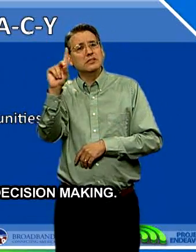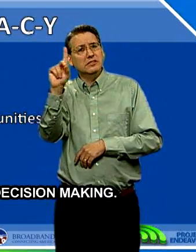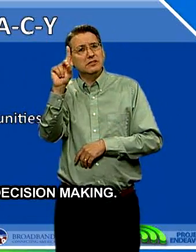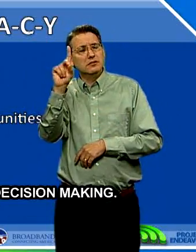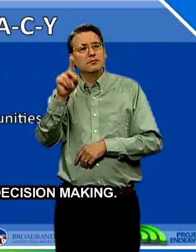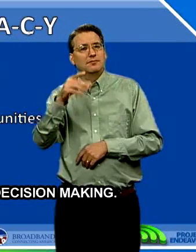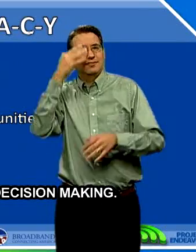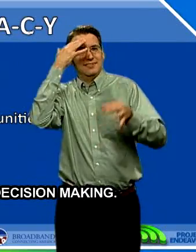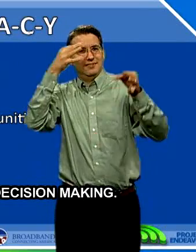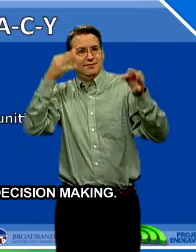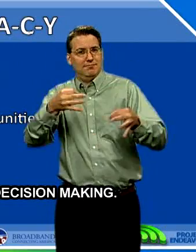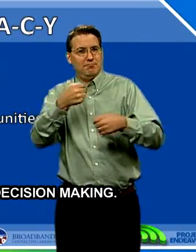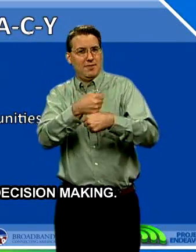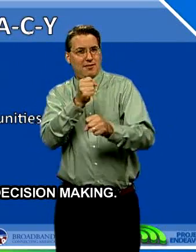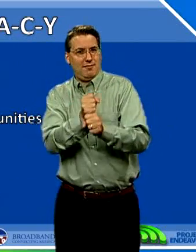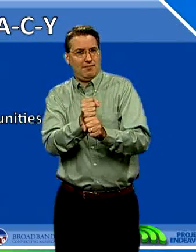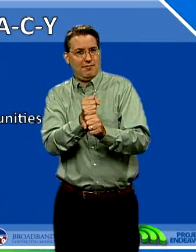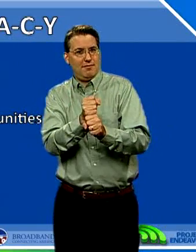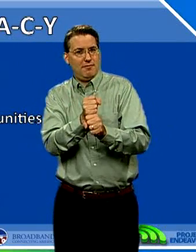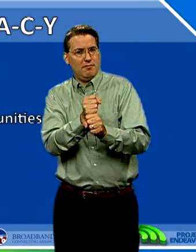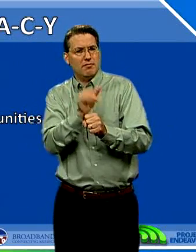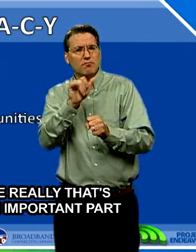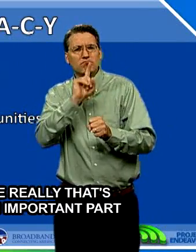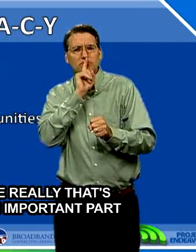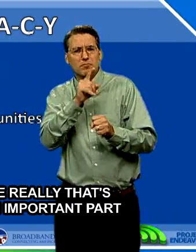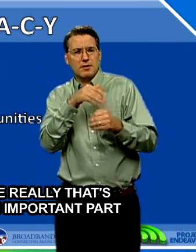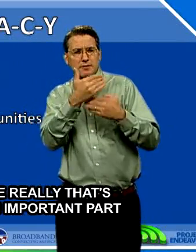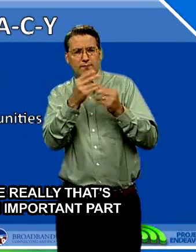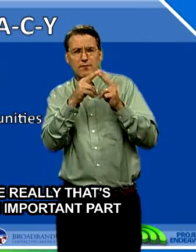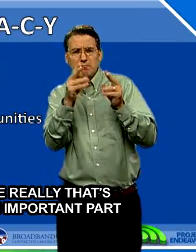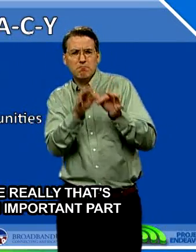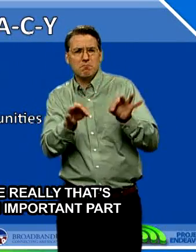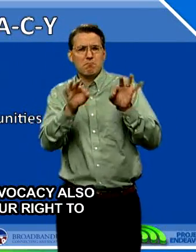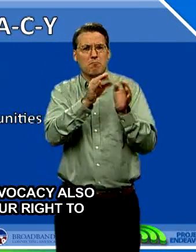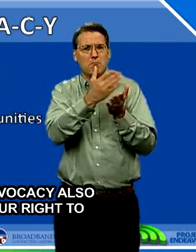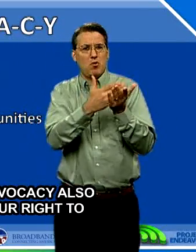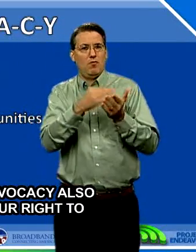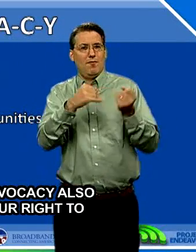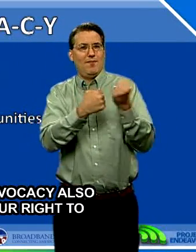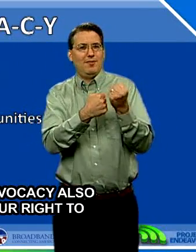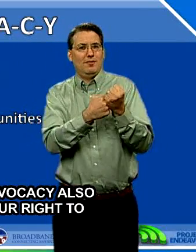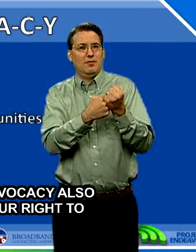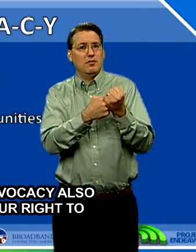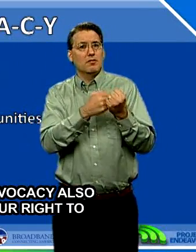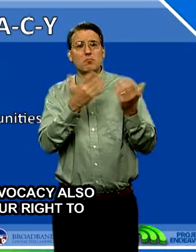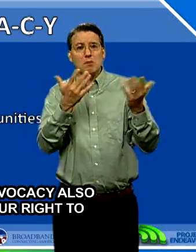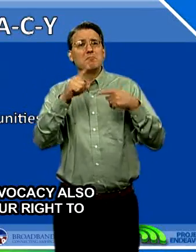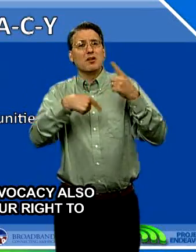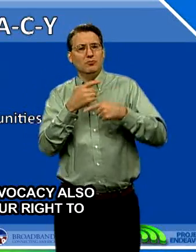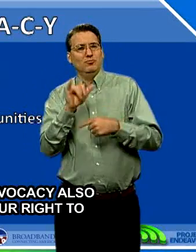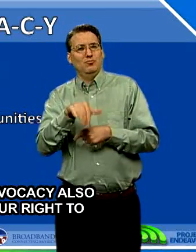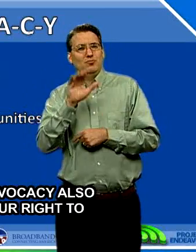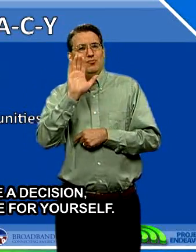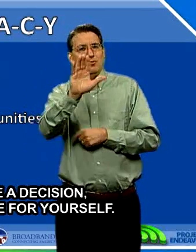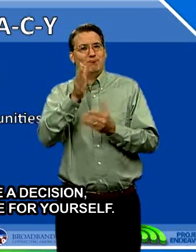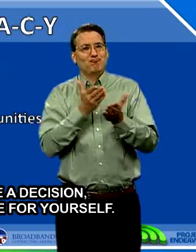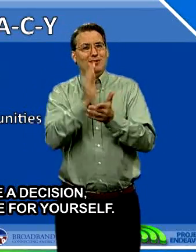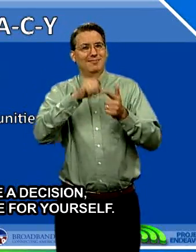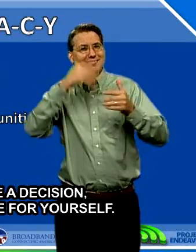D is for decision making, because really that's really an important part of advocacy also, is your right to make a decision,